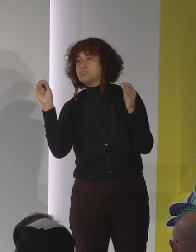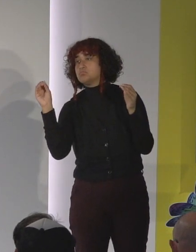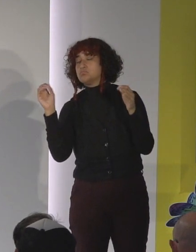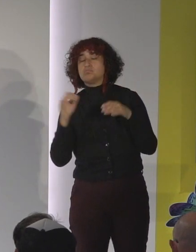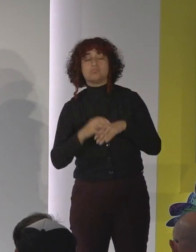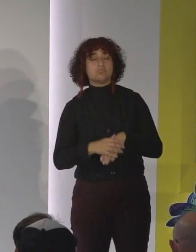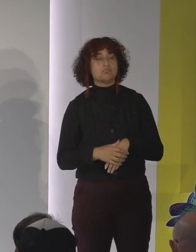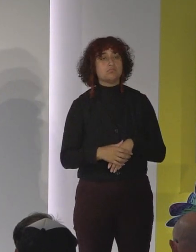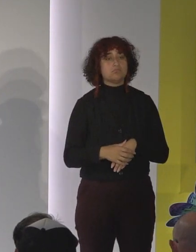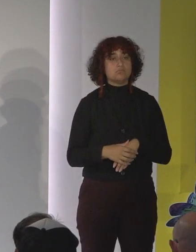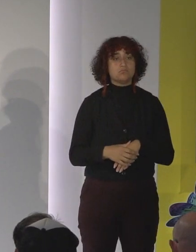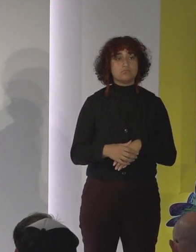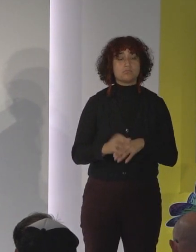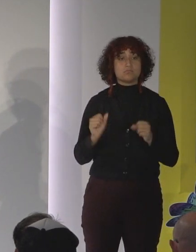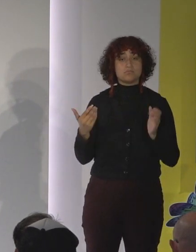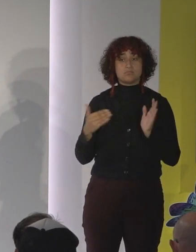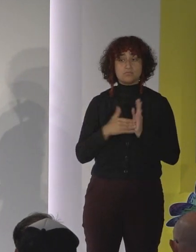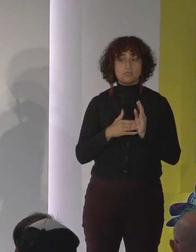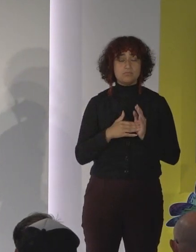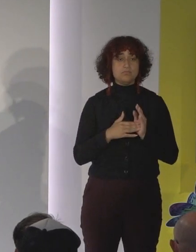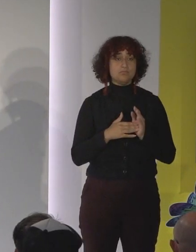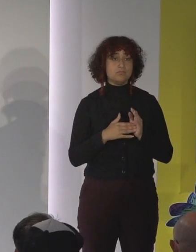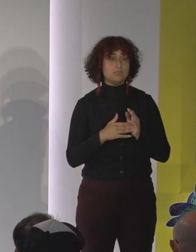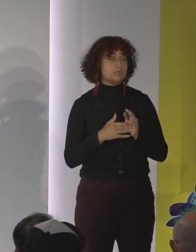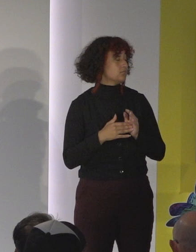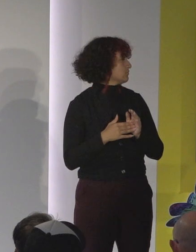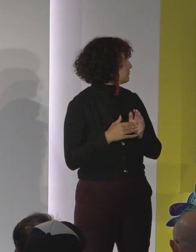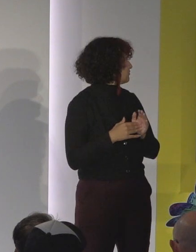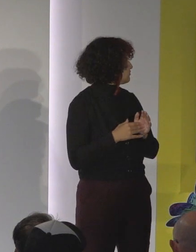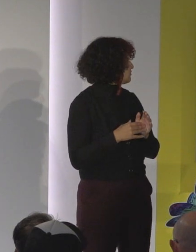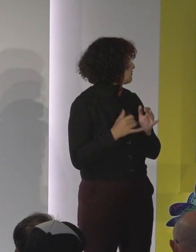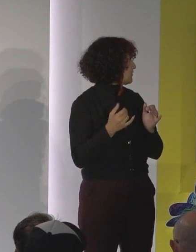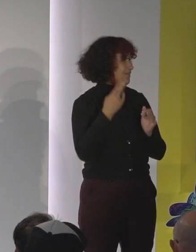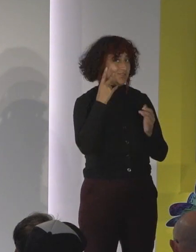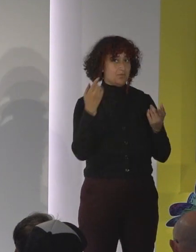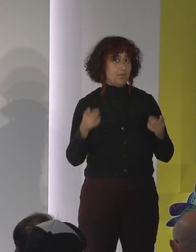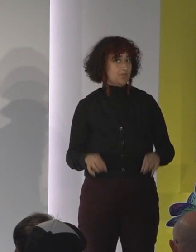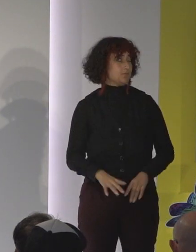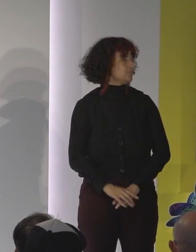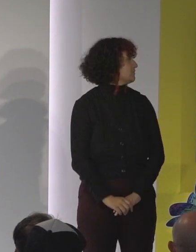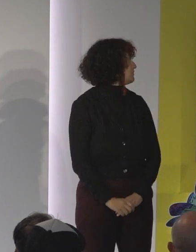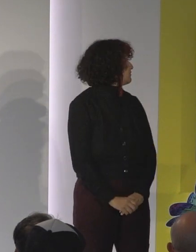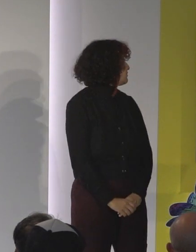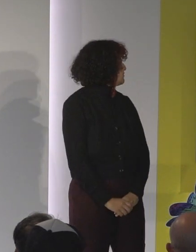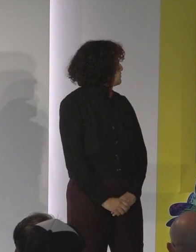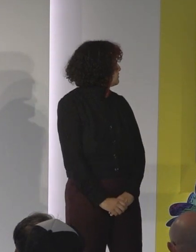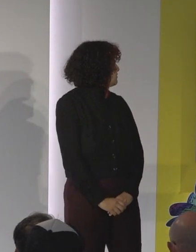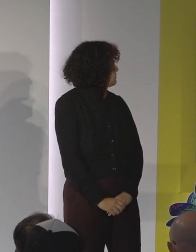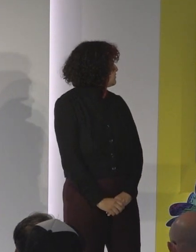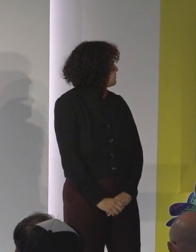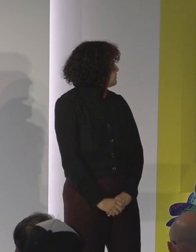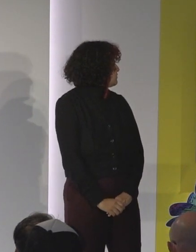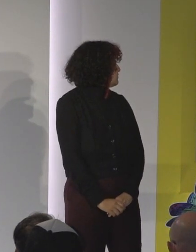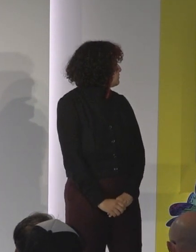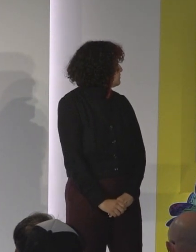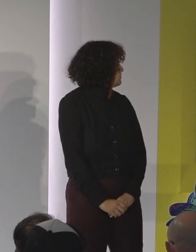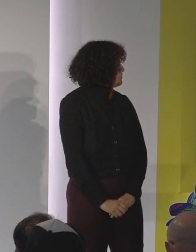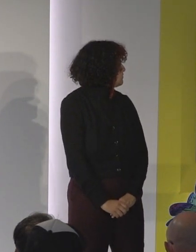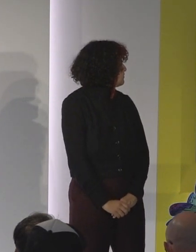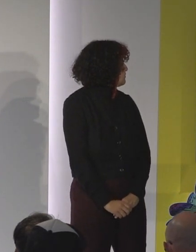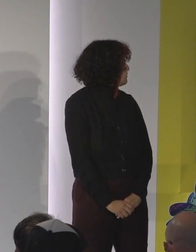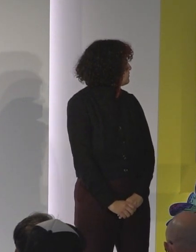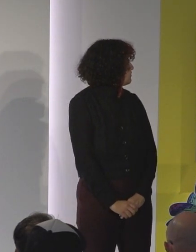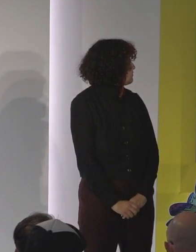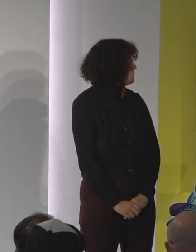network. So again, let's click apply, and now let's see what happens. So I have my O.